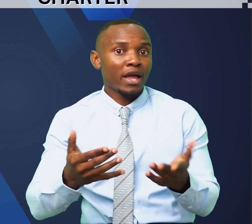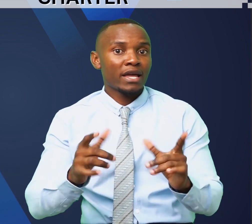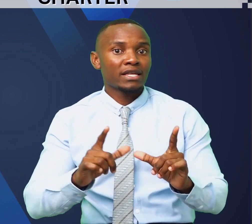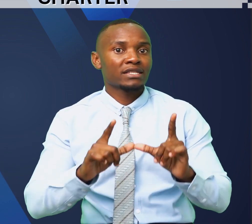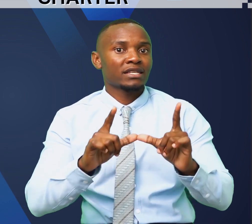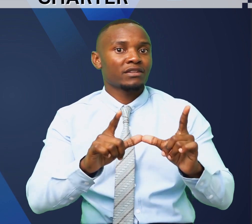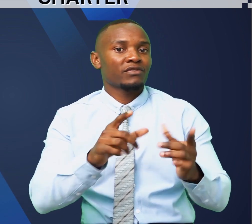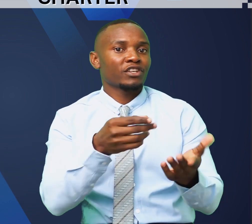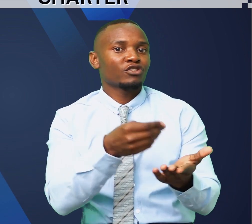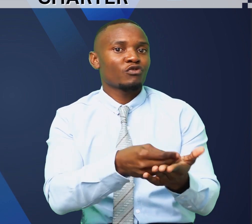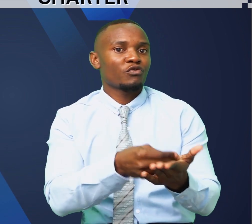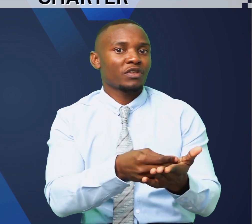certification fee.